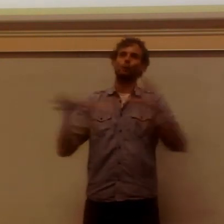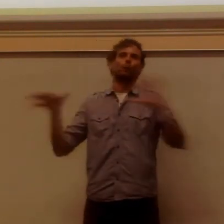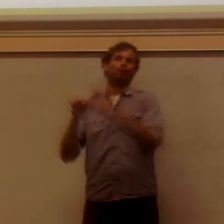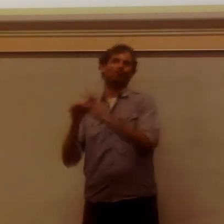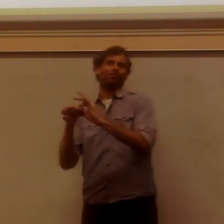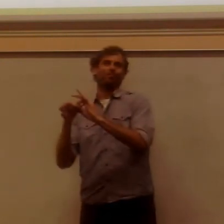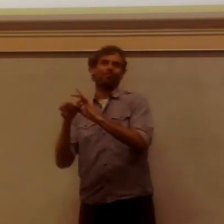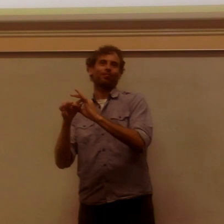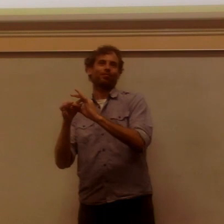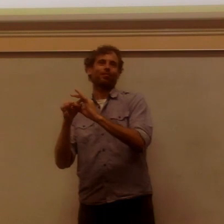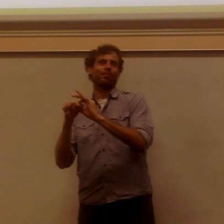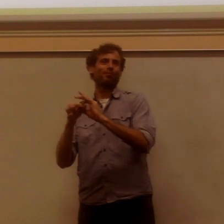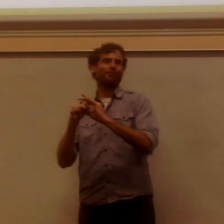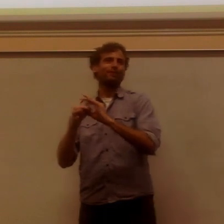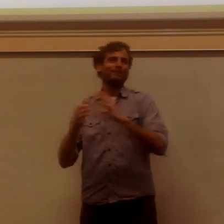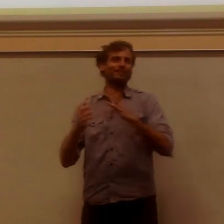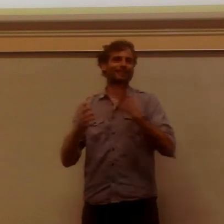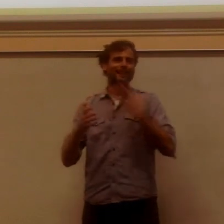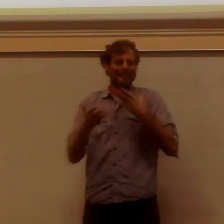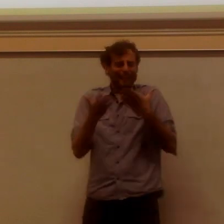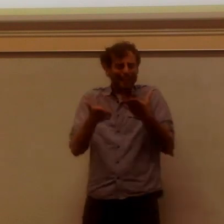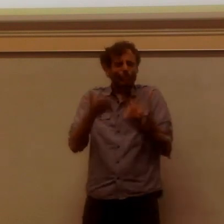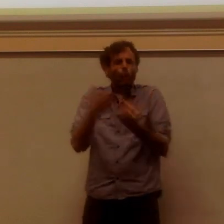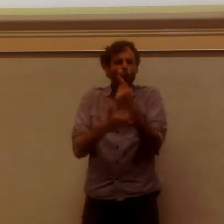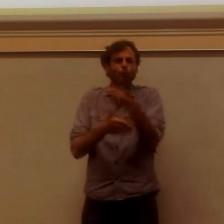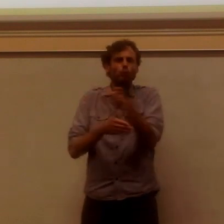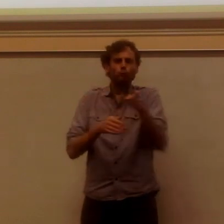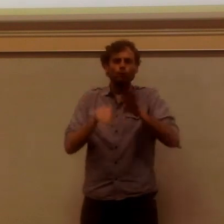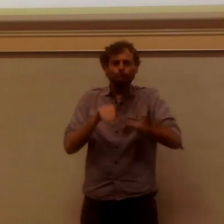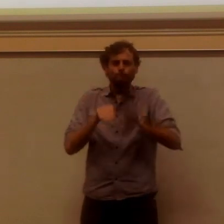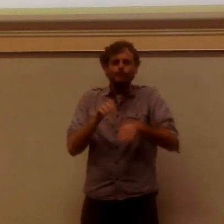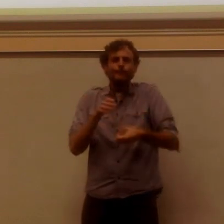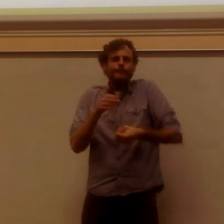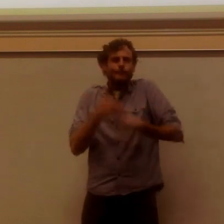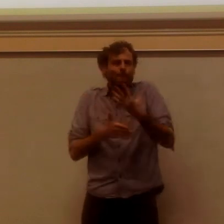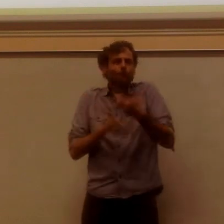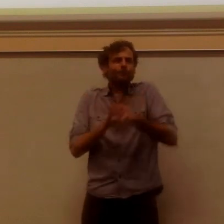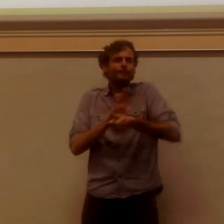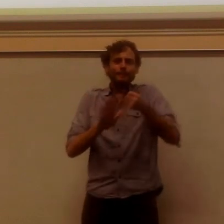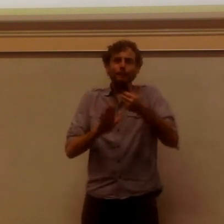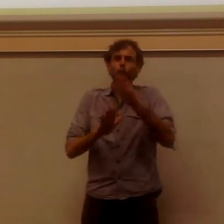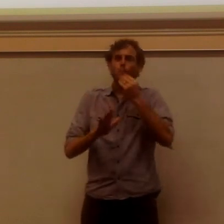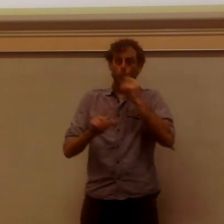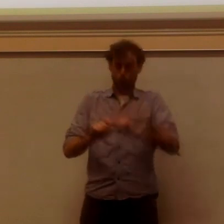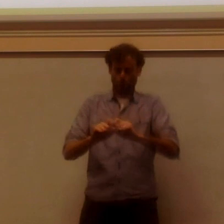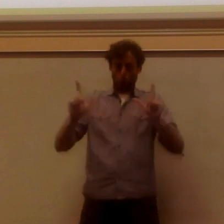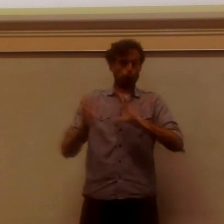But it's also important to remember that training needs to be aligned with these policies to promote good practice.